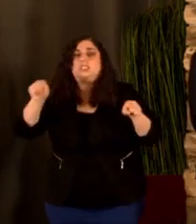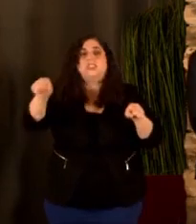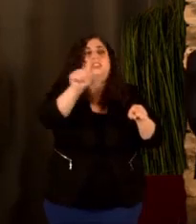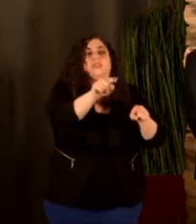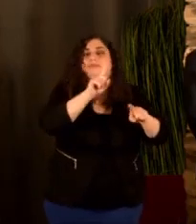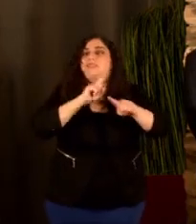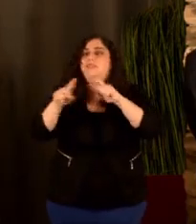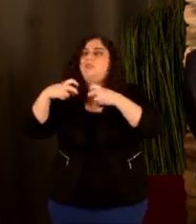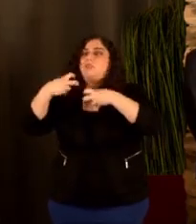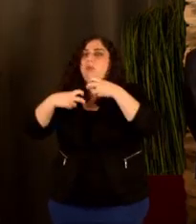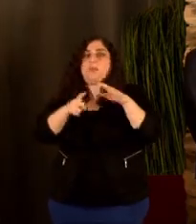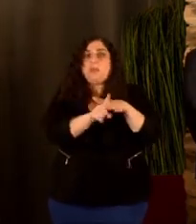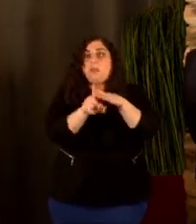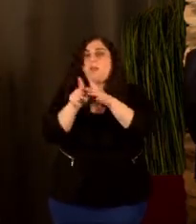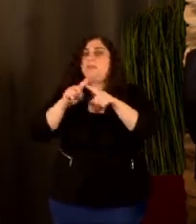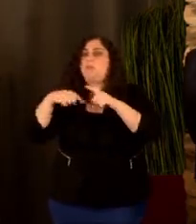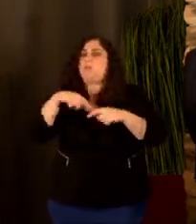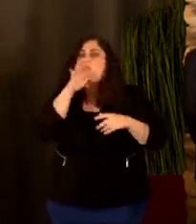Chairman.